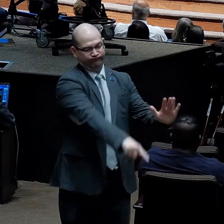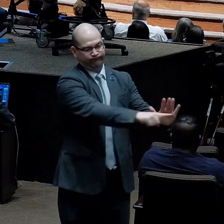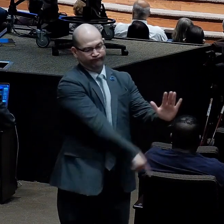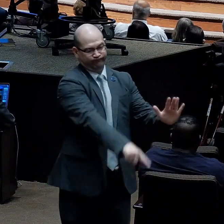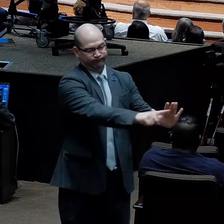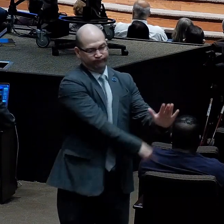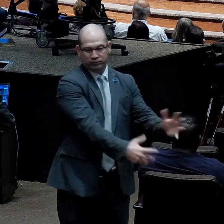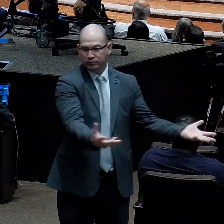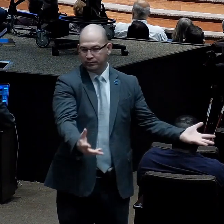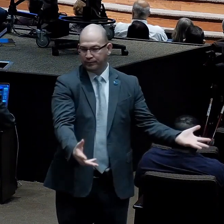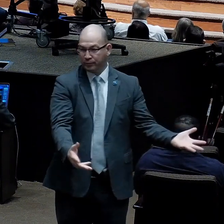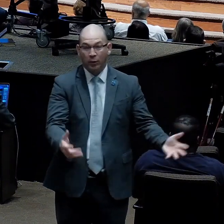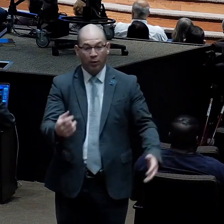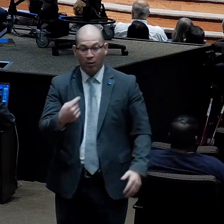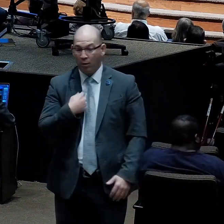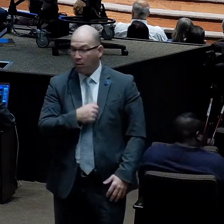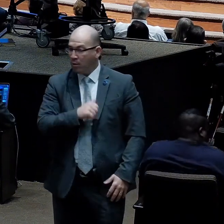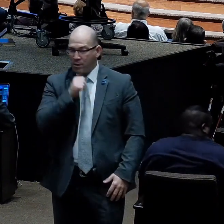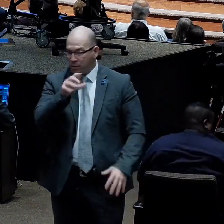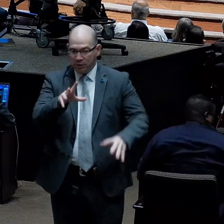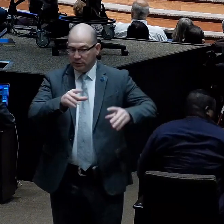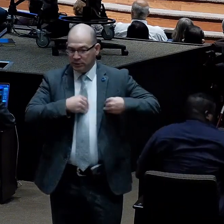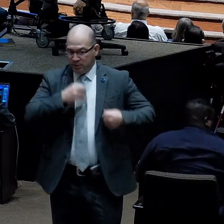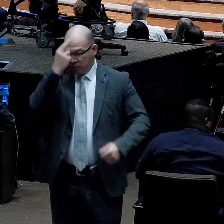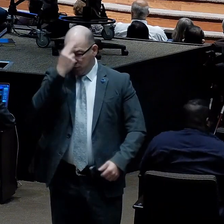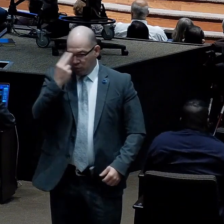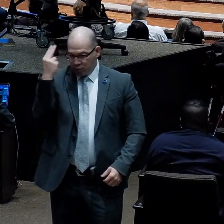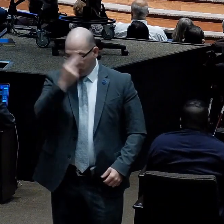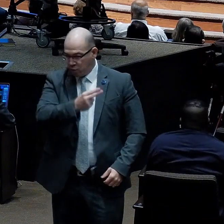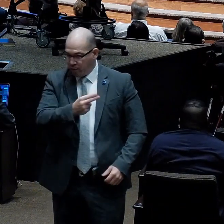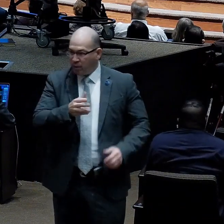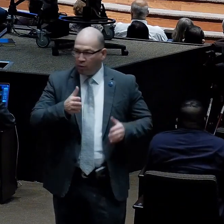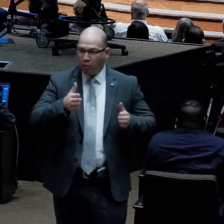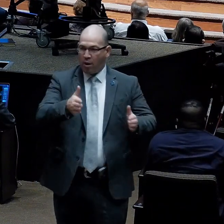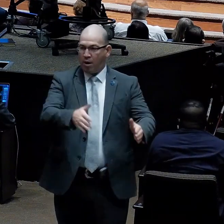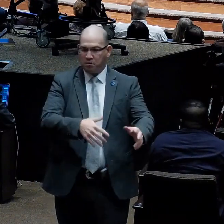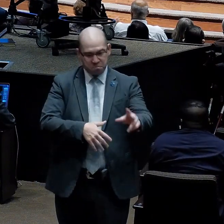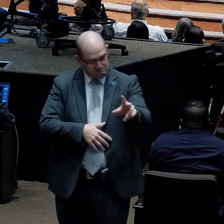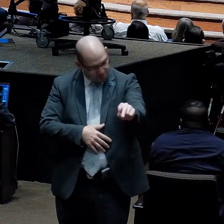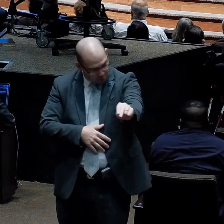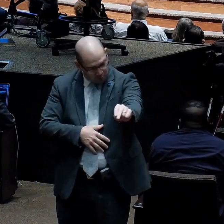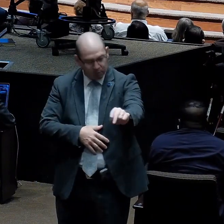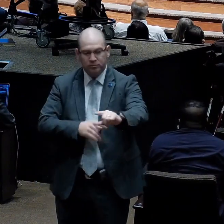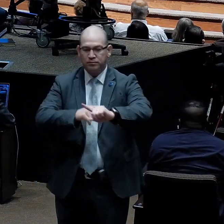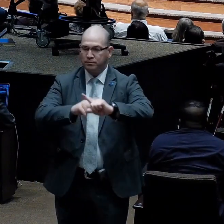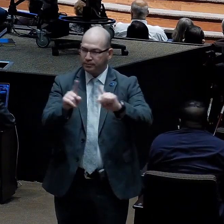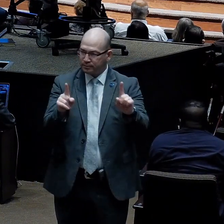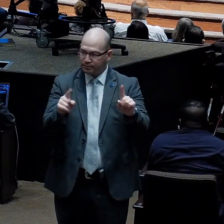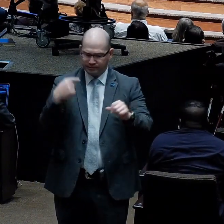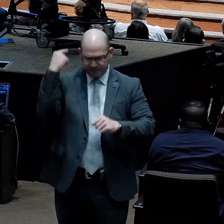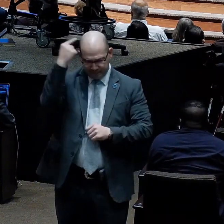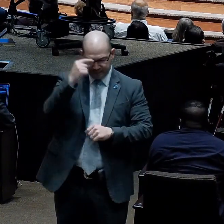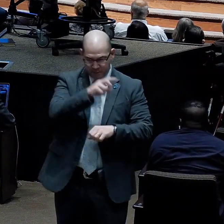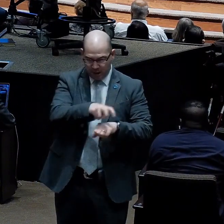Catholic doctrines, the doctrines of Rome. I won't take the time to go into that. But I think about the country of Ireland tonight, where the